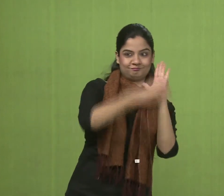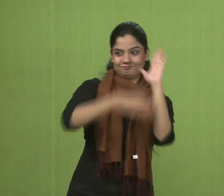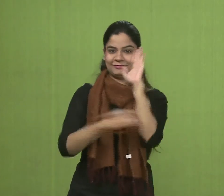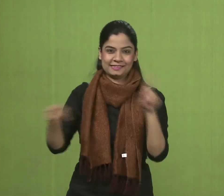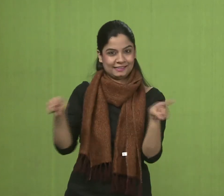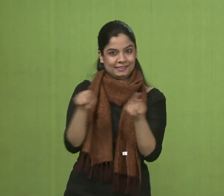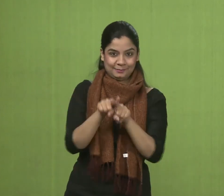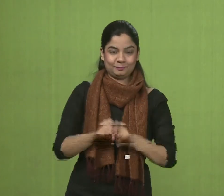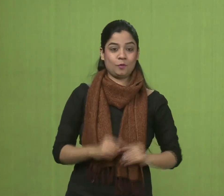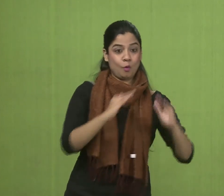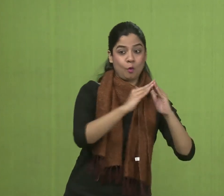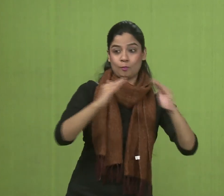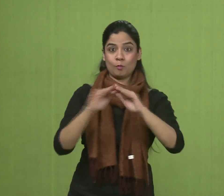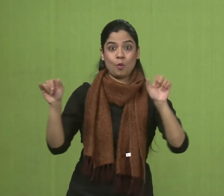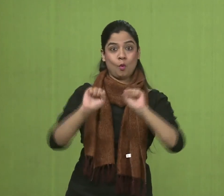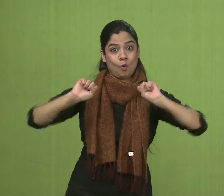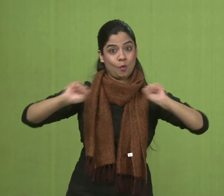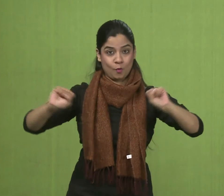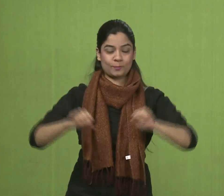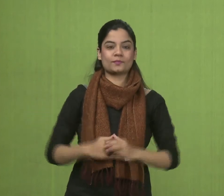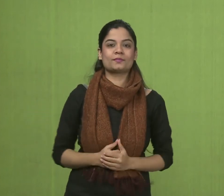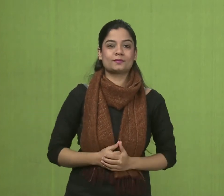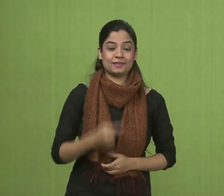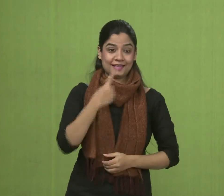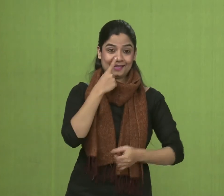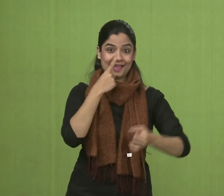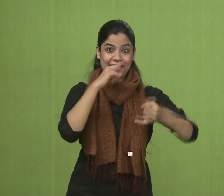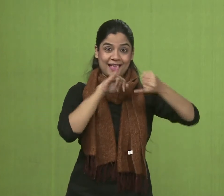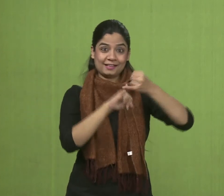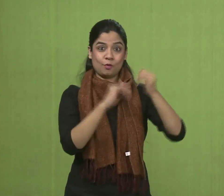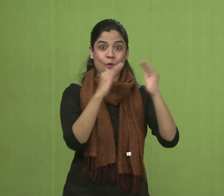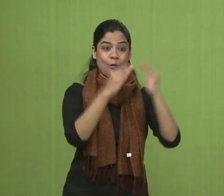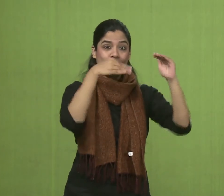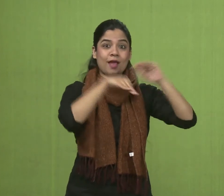apartments, hence even for Sita and Annie. Whereas Sita's house